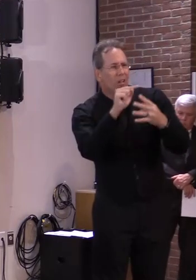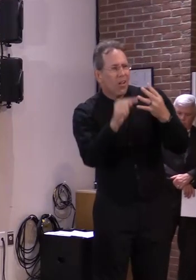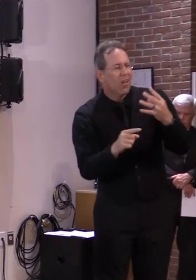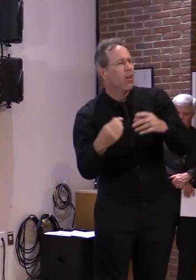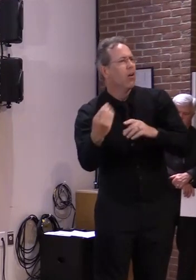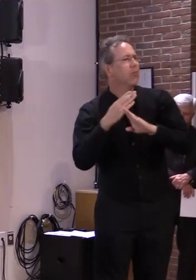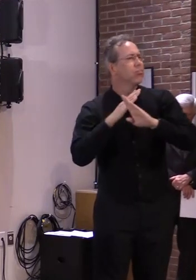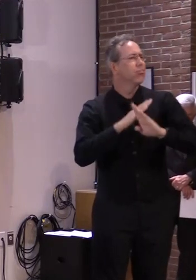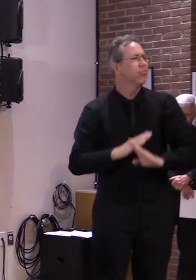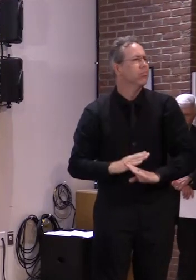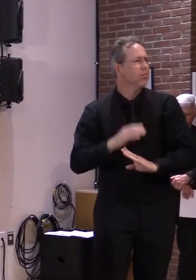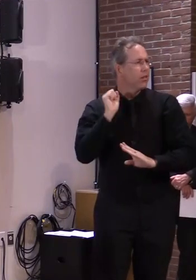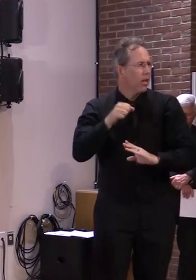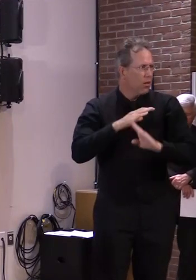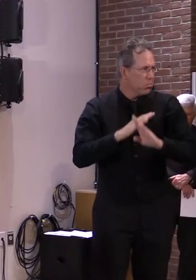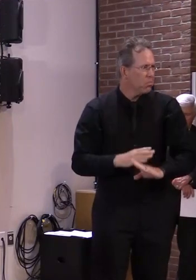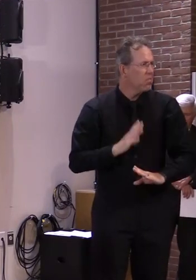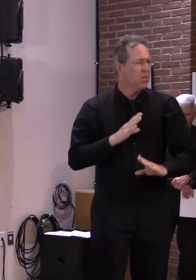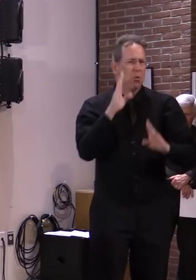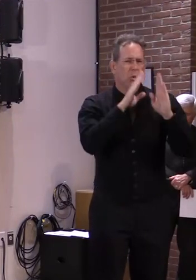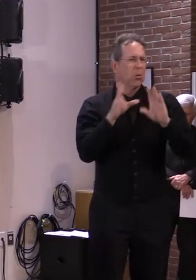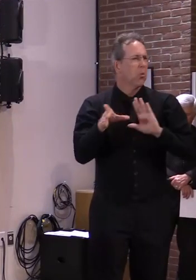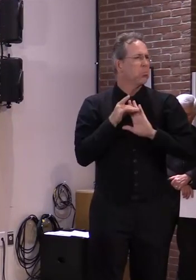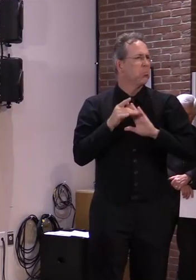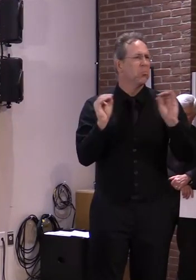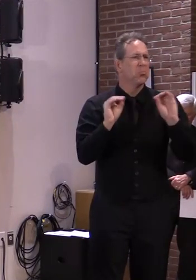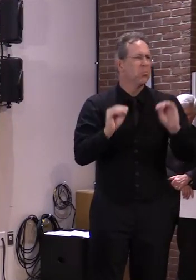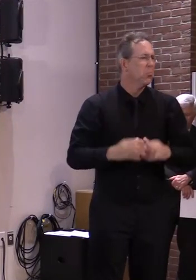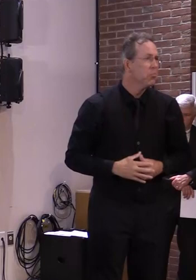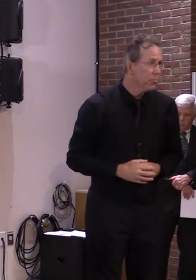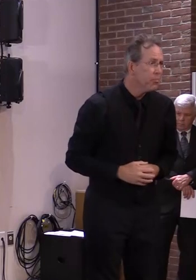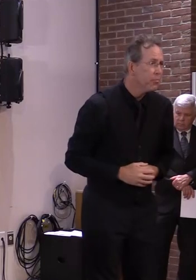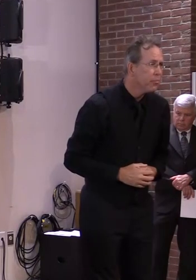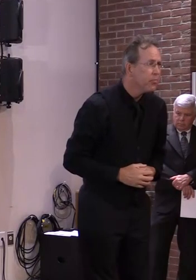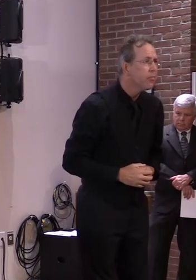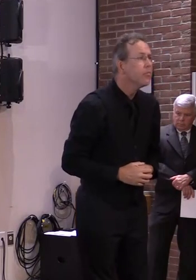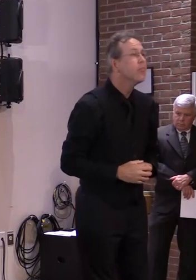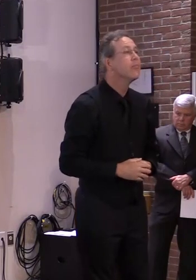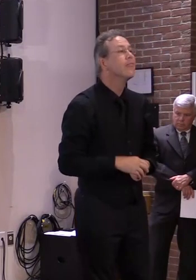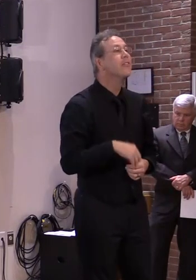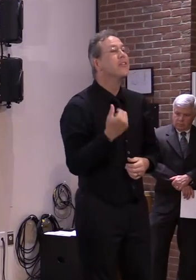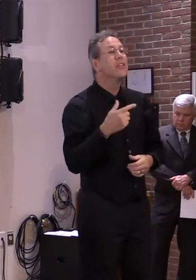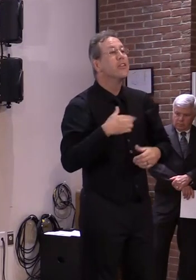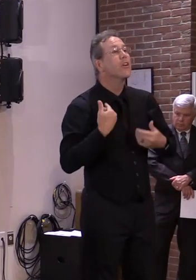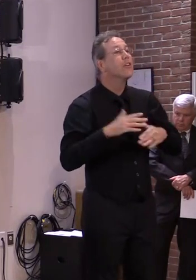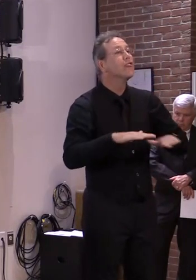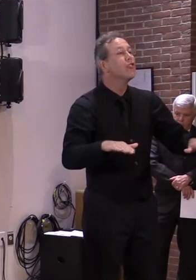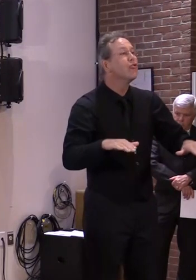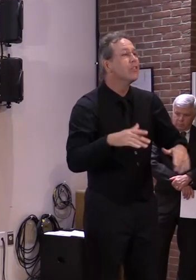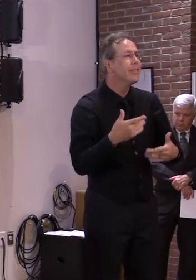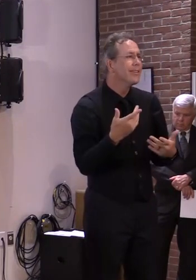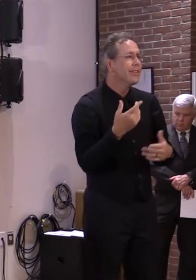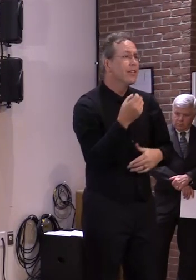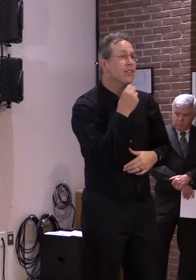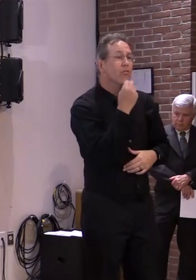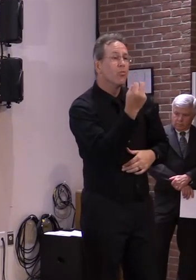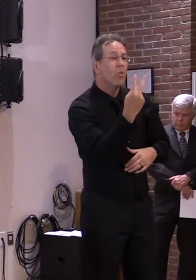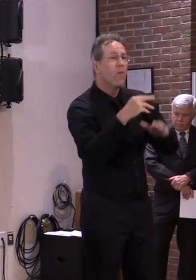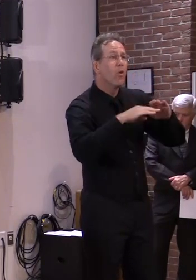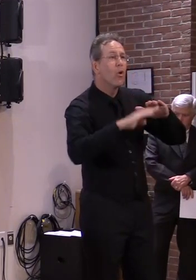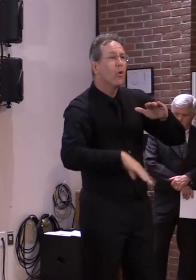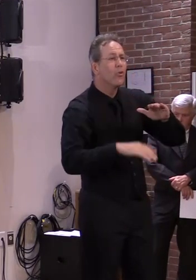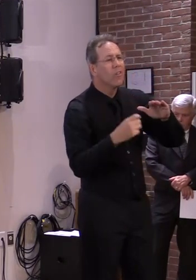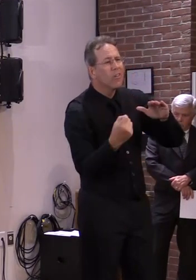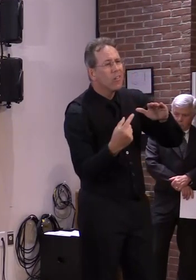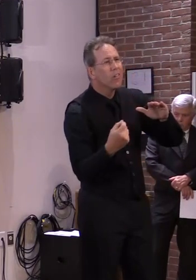without much risk. For younger children who aren't yet eligible, because of our high vaccination rate,